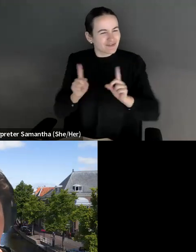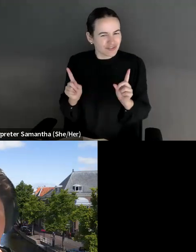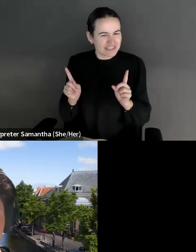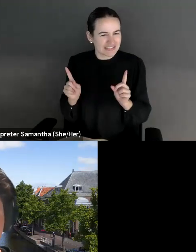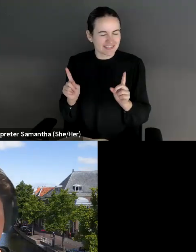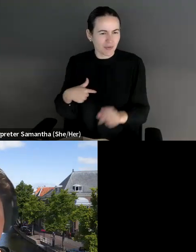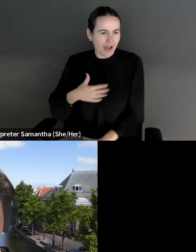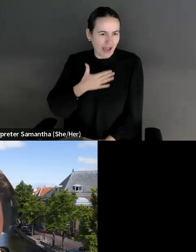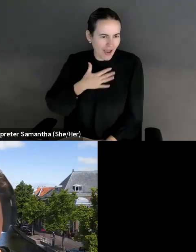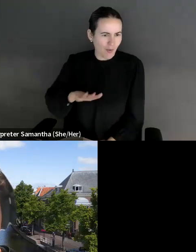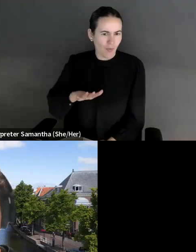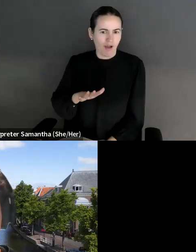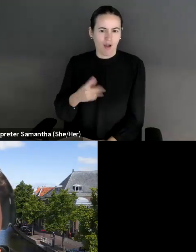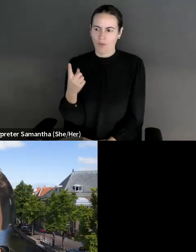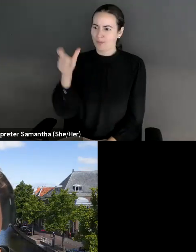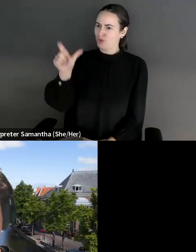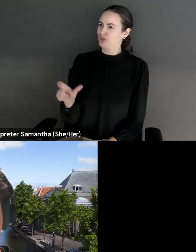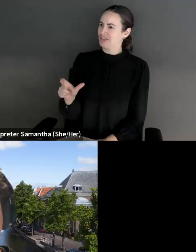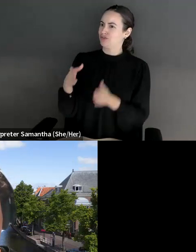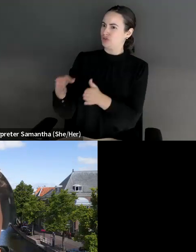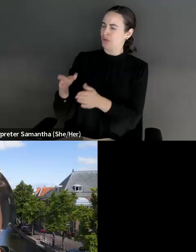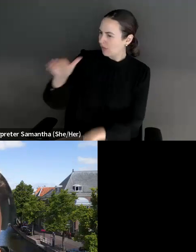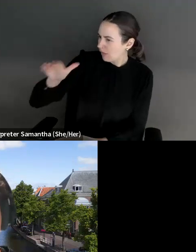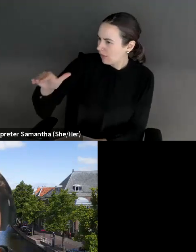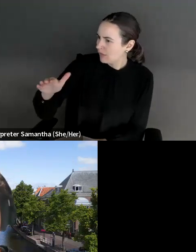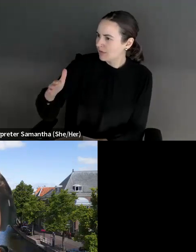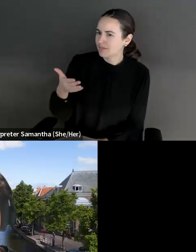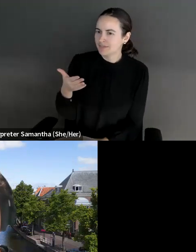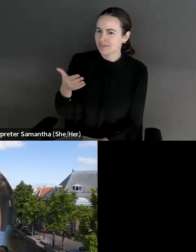the person in the street if I want to focus on fluency.